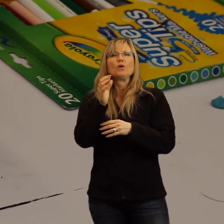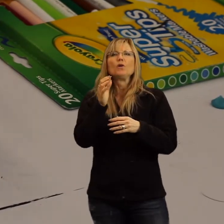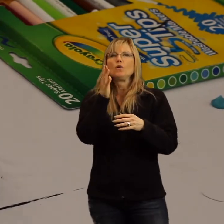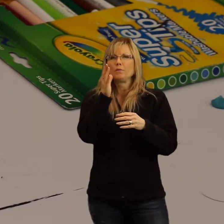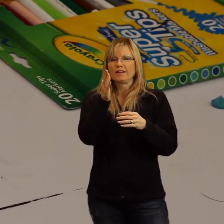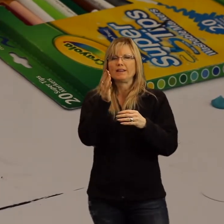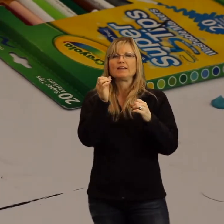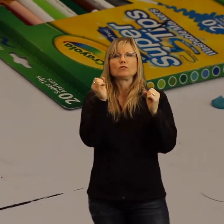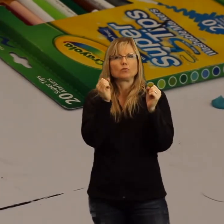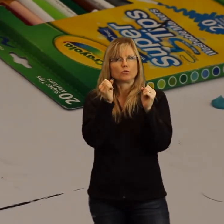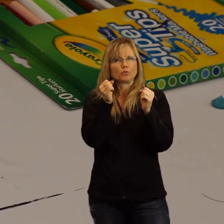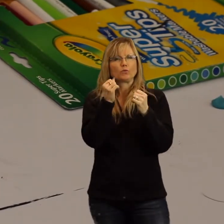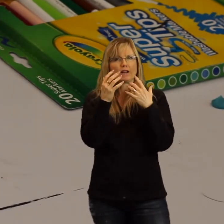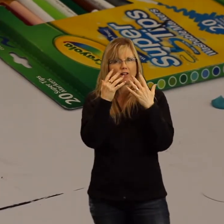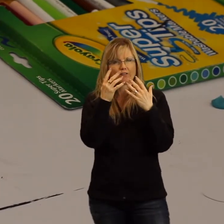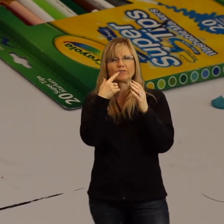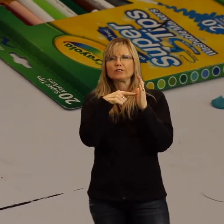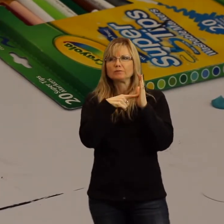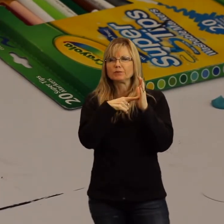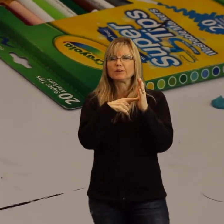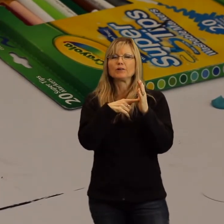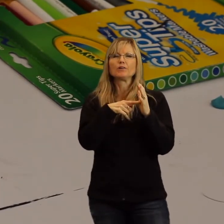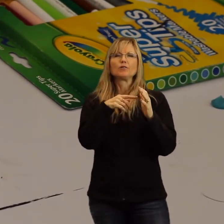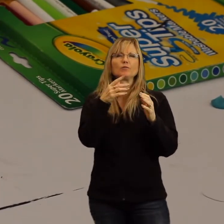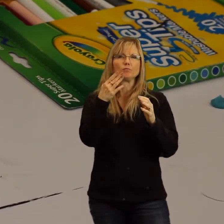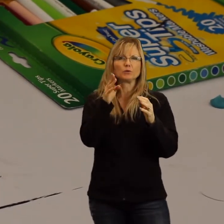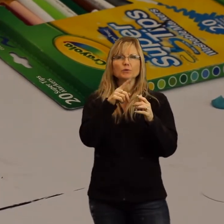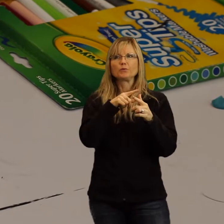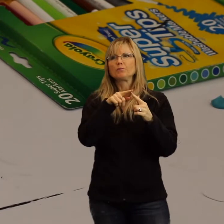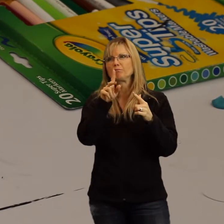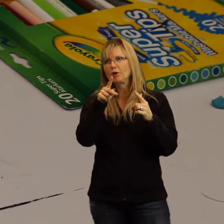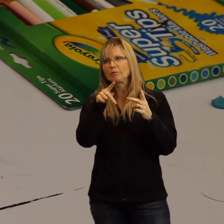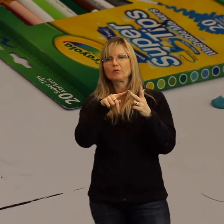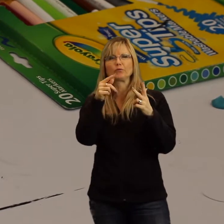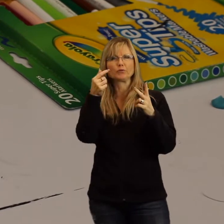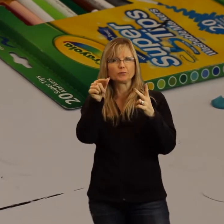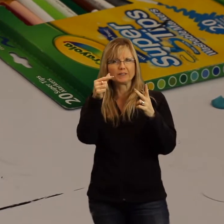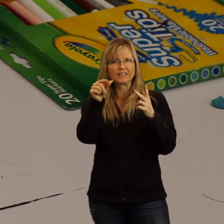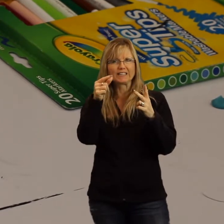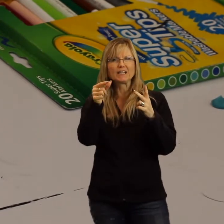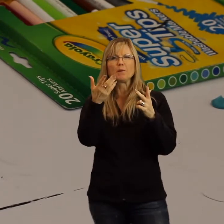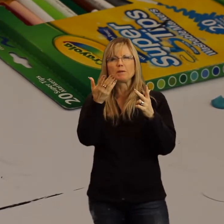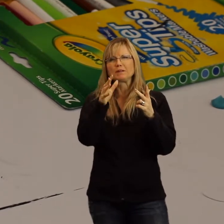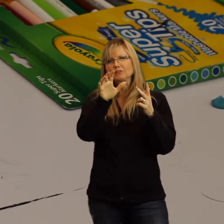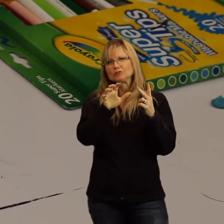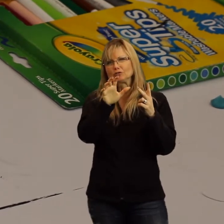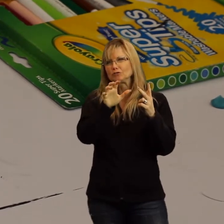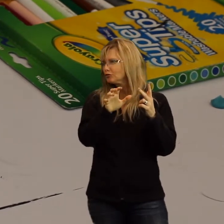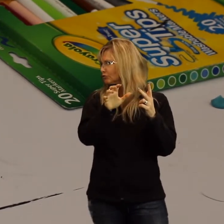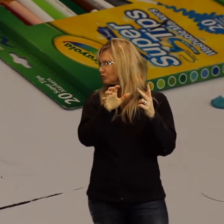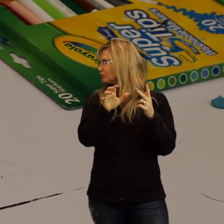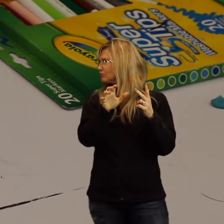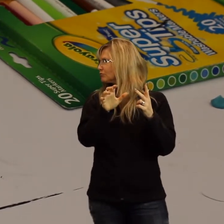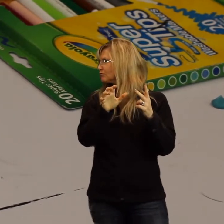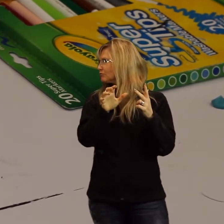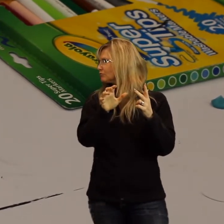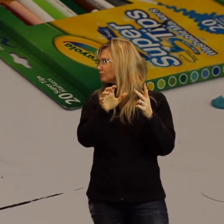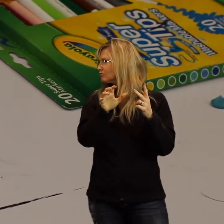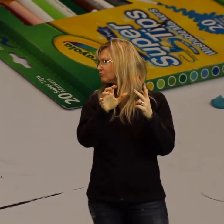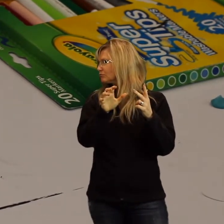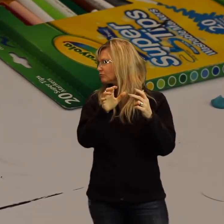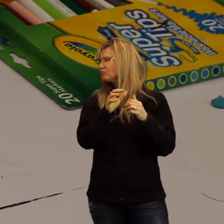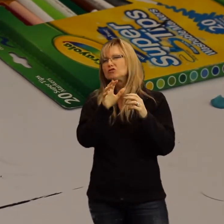colors, blues, purples, greens, maybe a bit darker because of it being in the